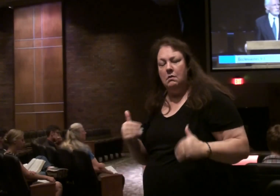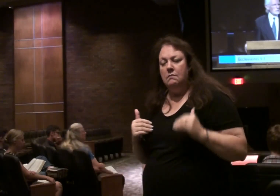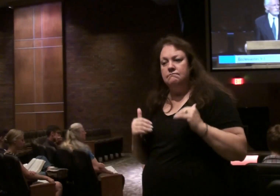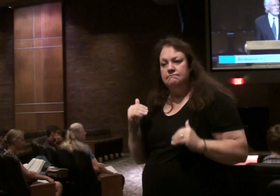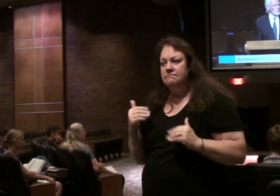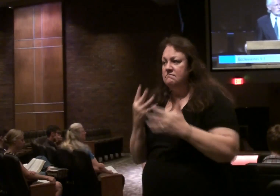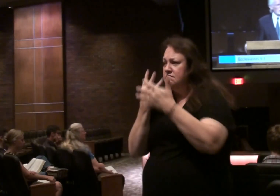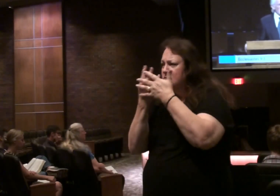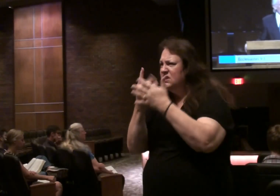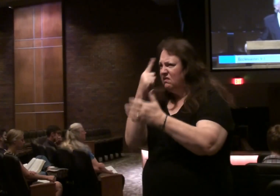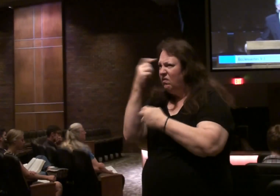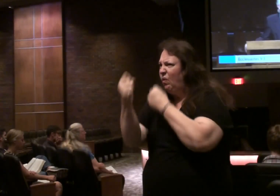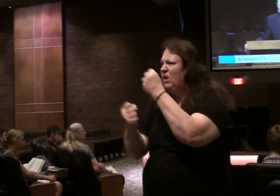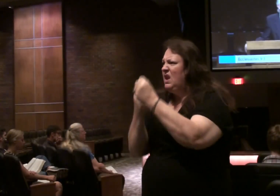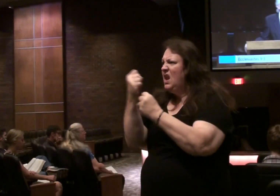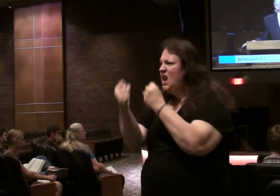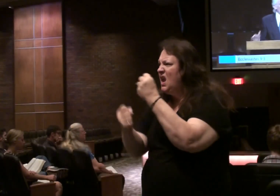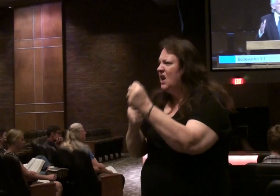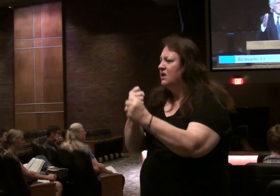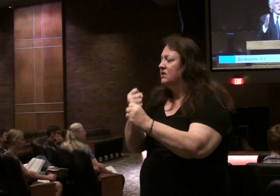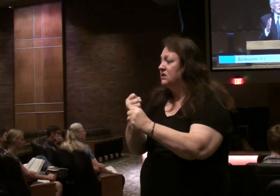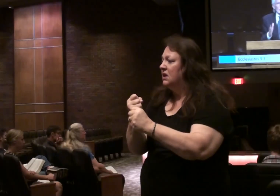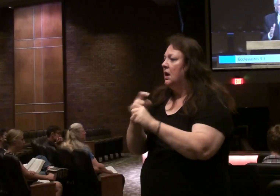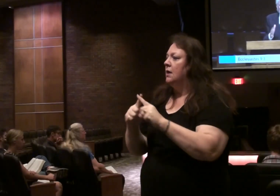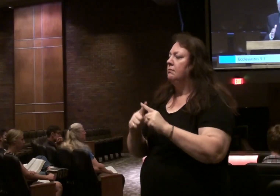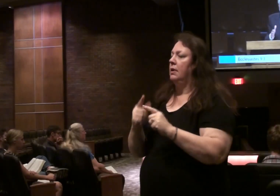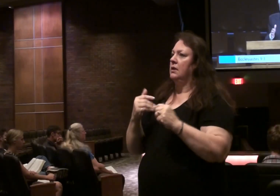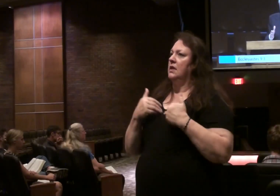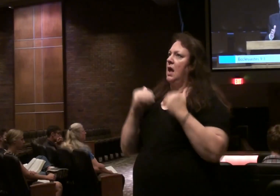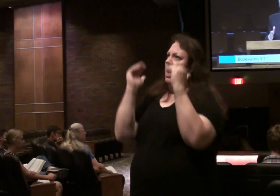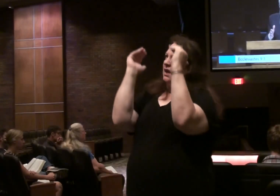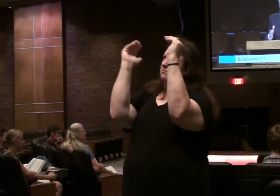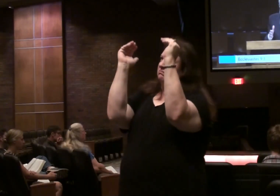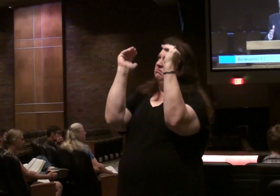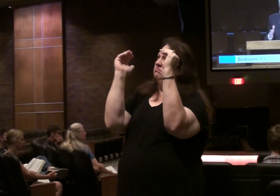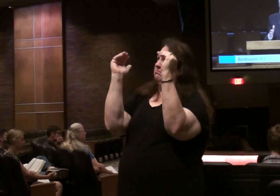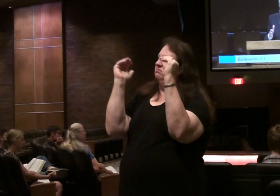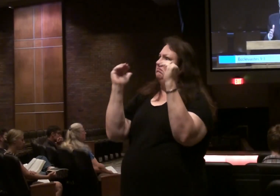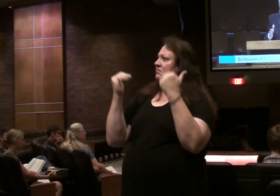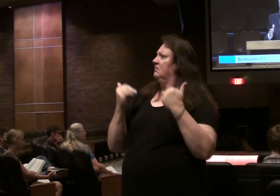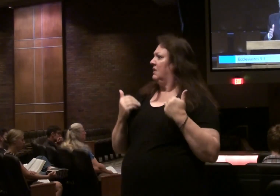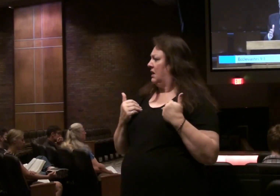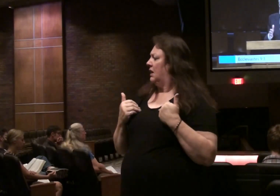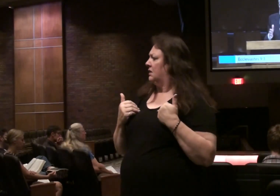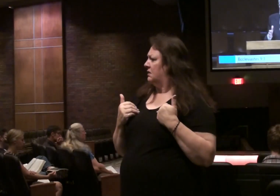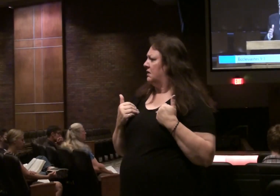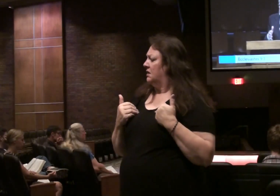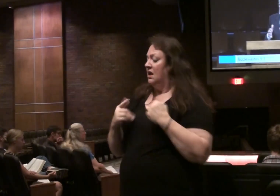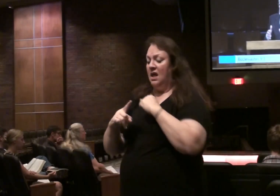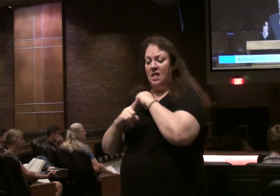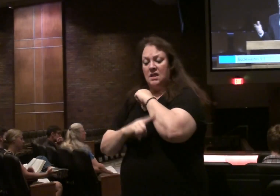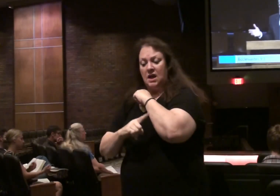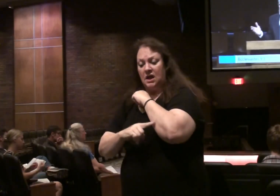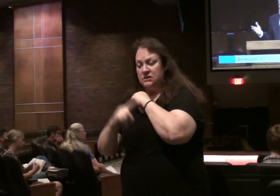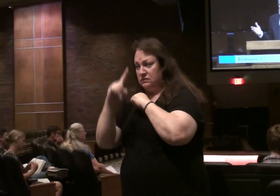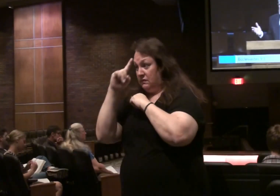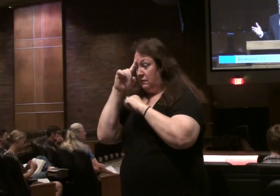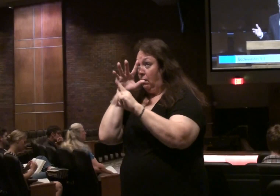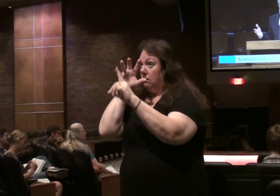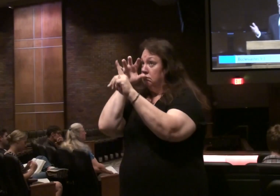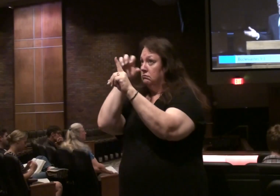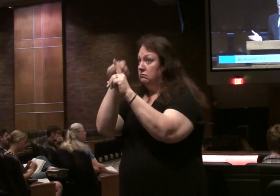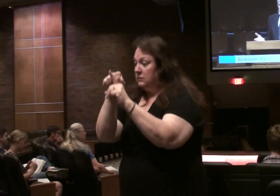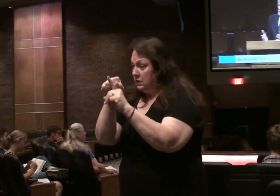unfairly imprisoned for years. But there was also an order in that country. The consequences for